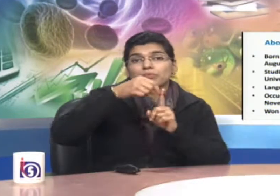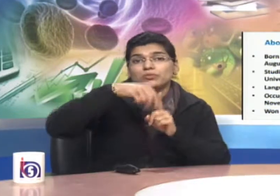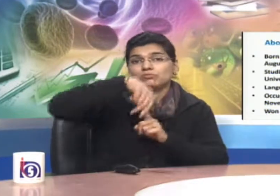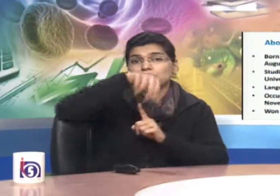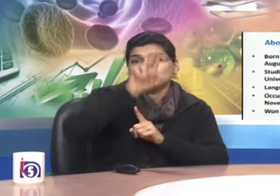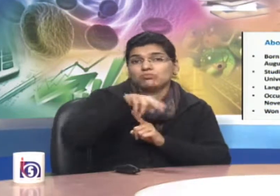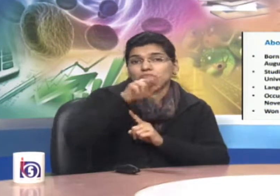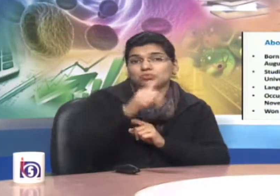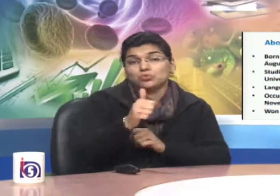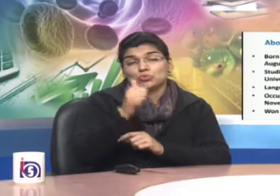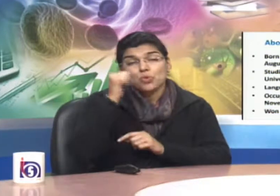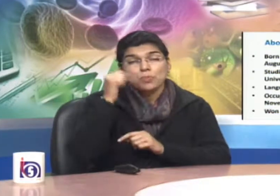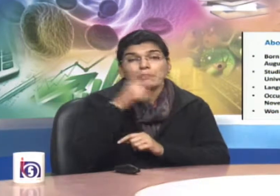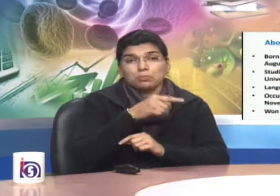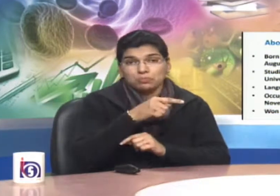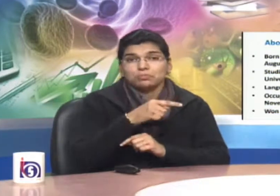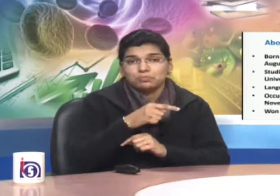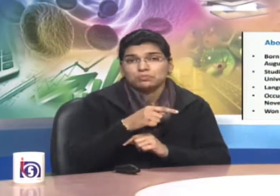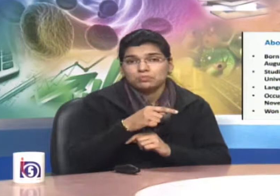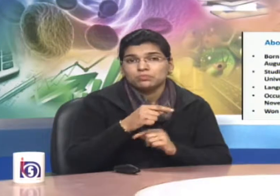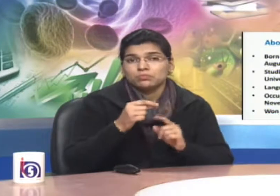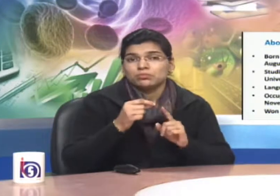and he was also a painter.